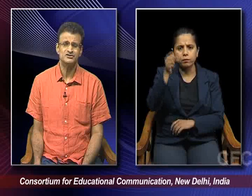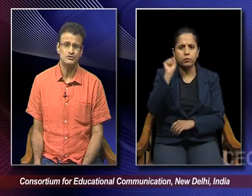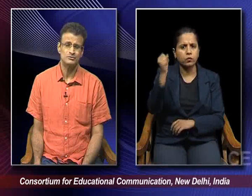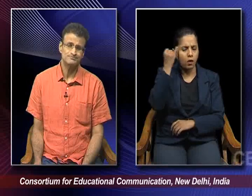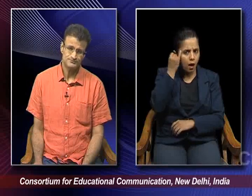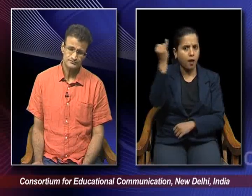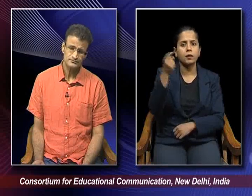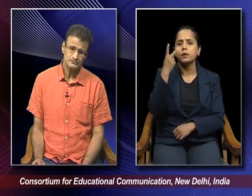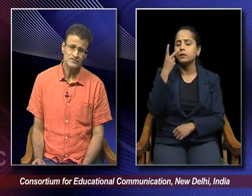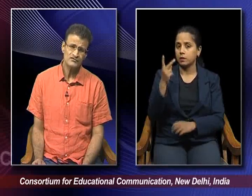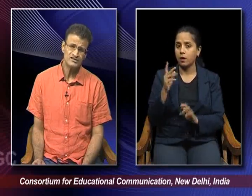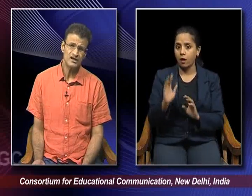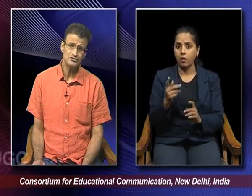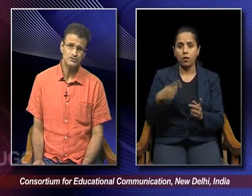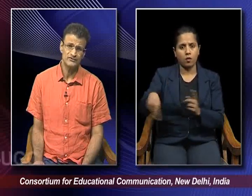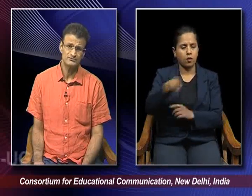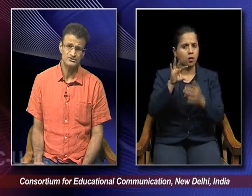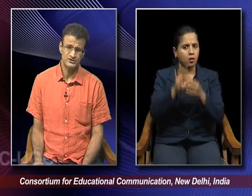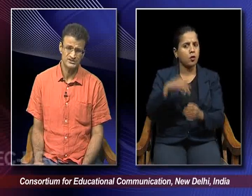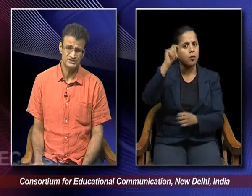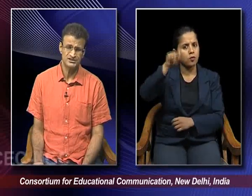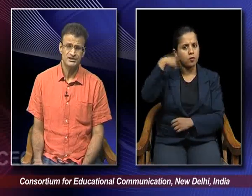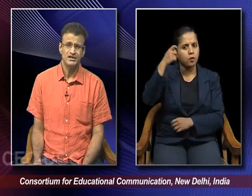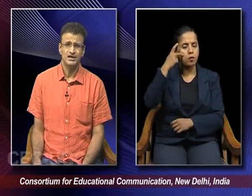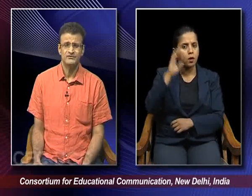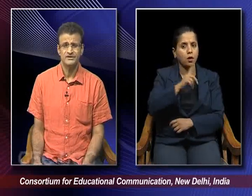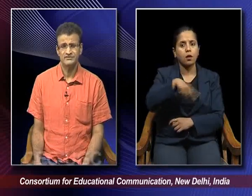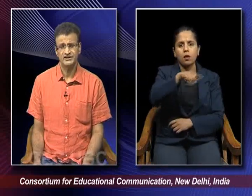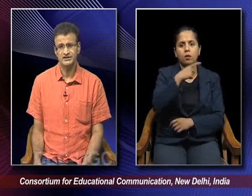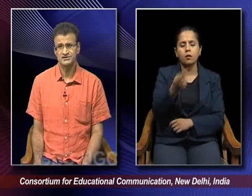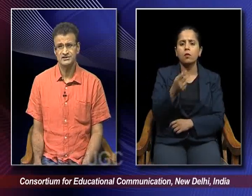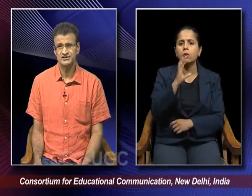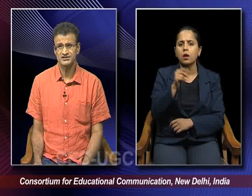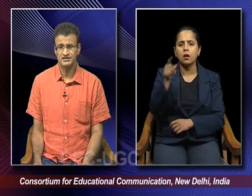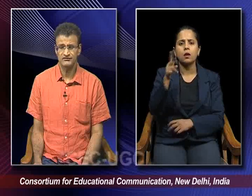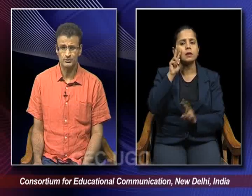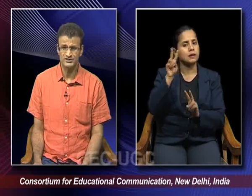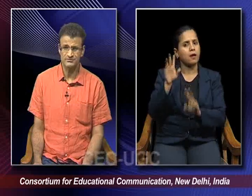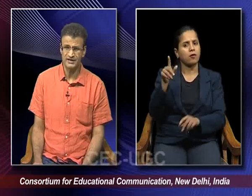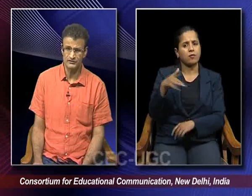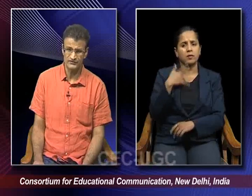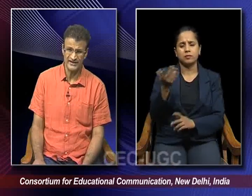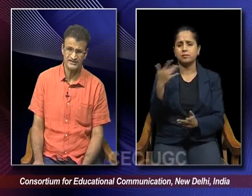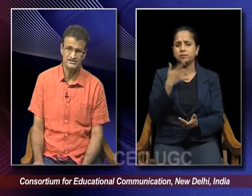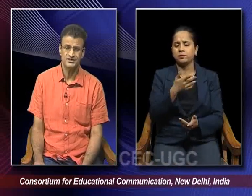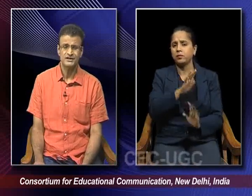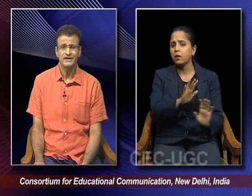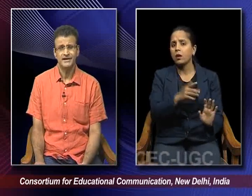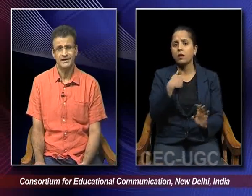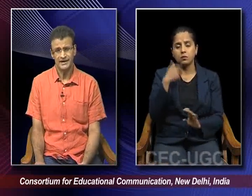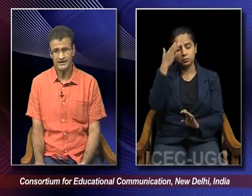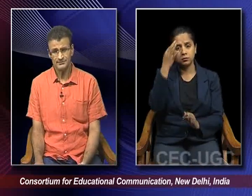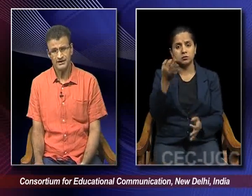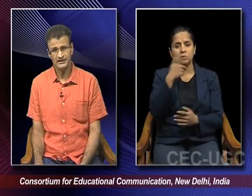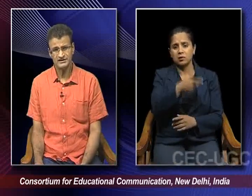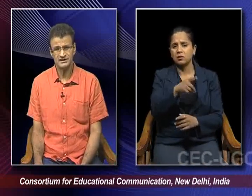ideas with regard to the films was such where he considered itself to be some kind of a vice,